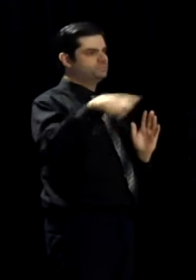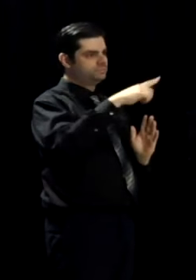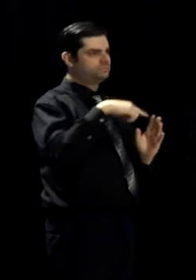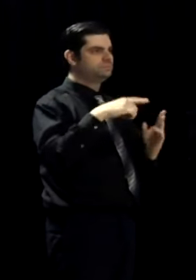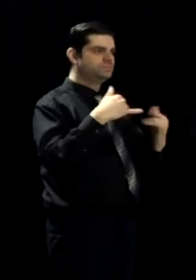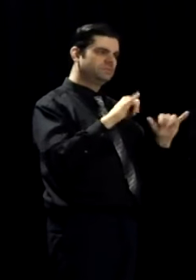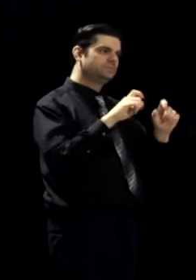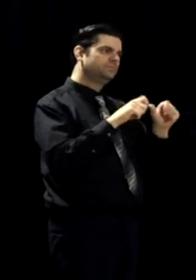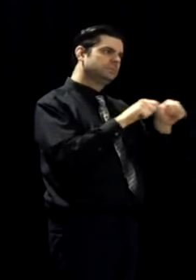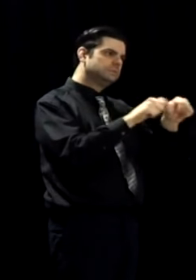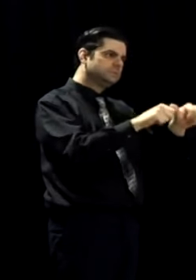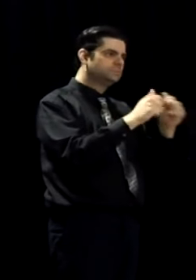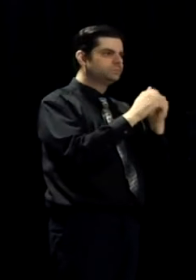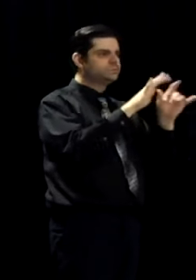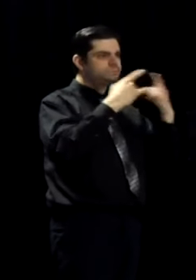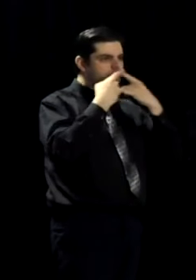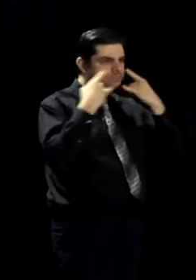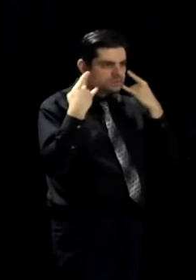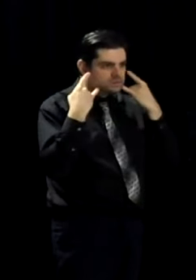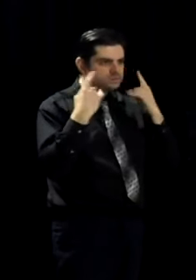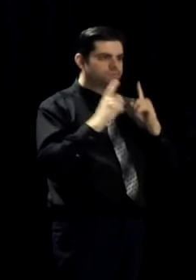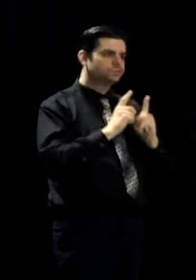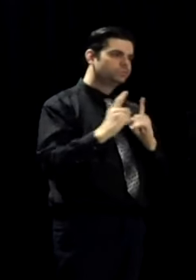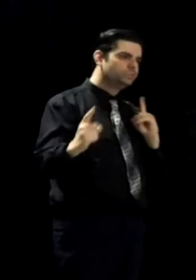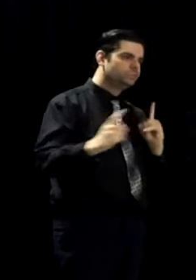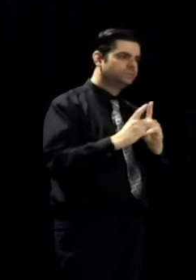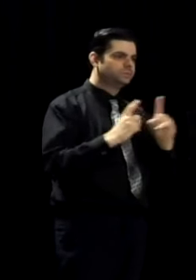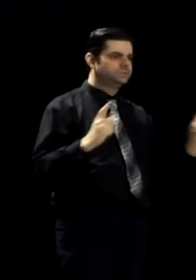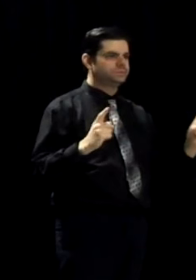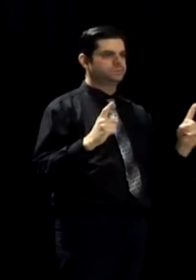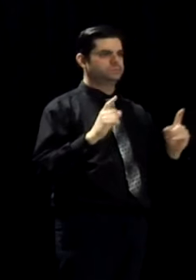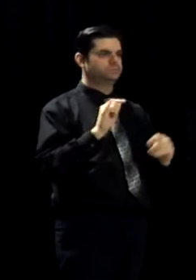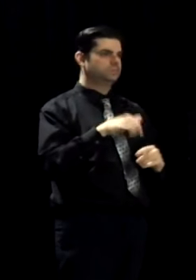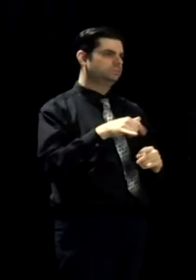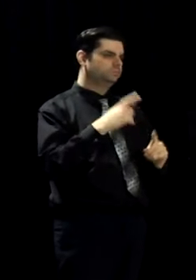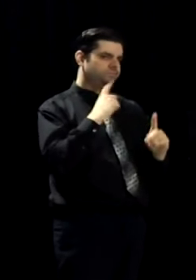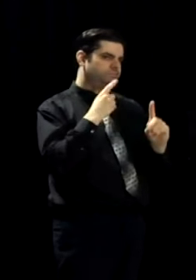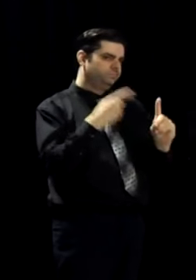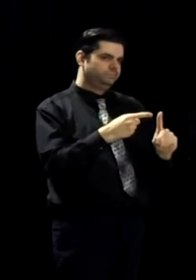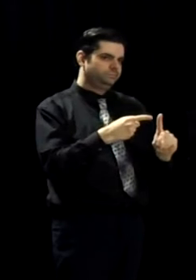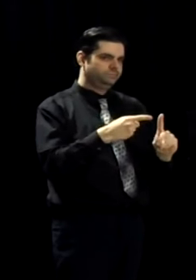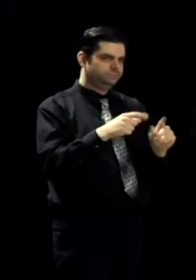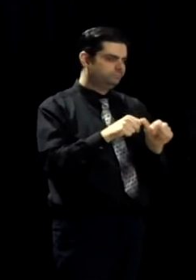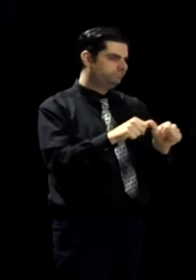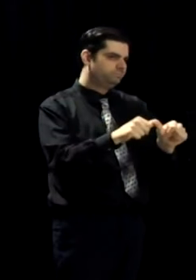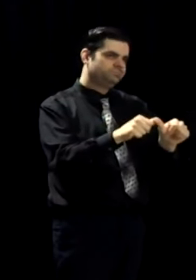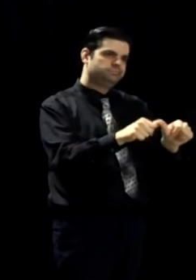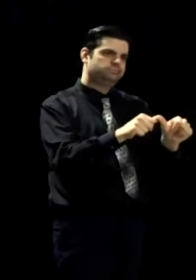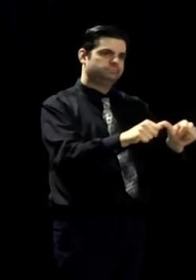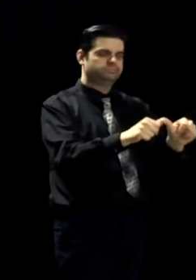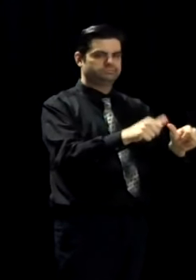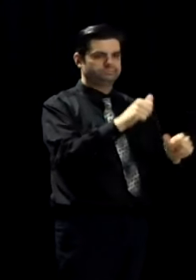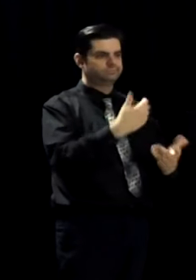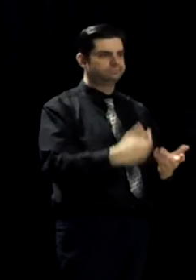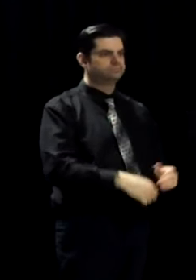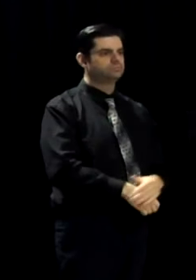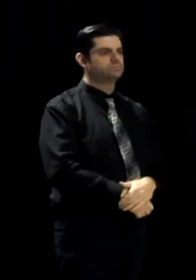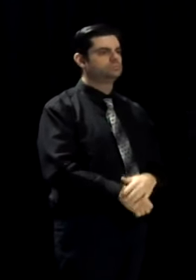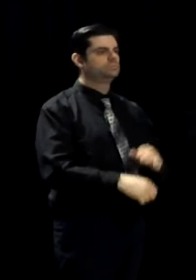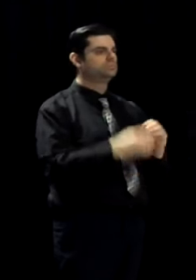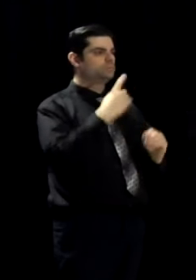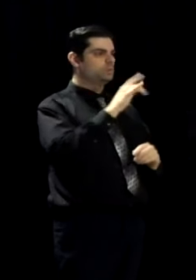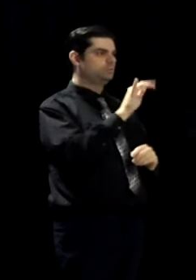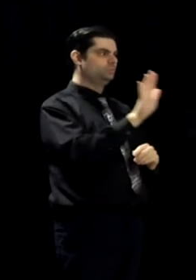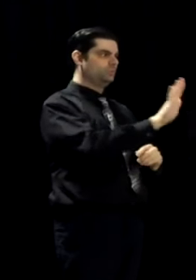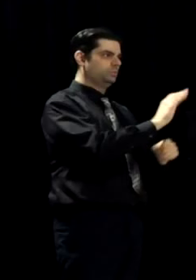people, wear a mask. It's really for their protection as much as your own. When we look at